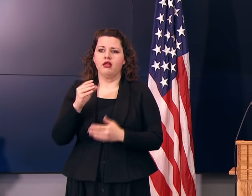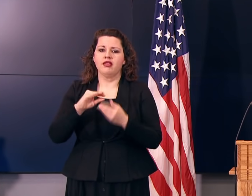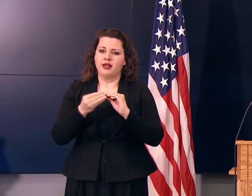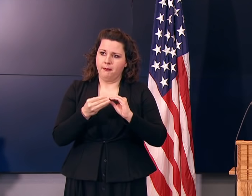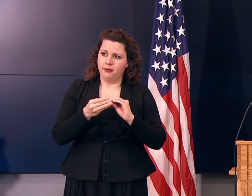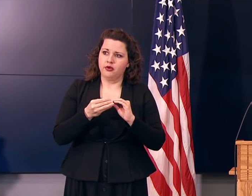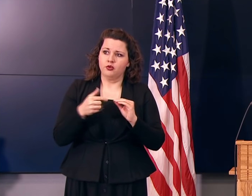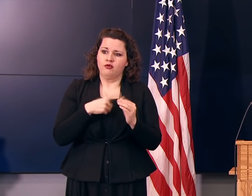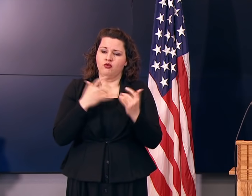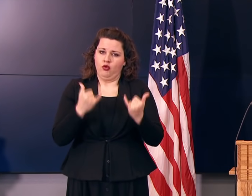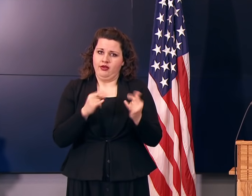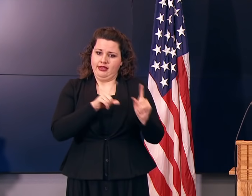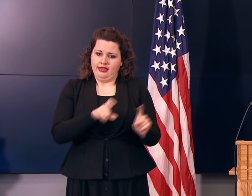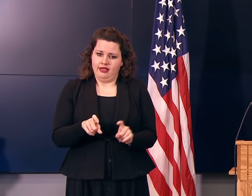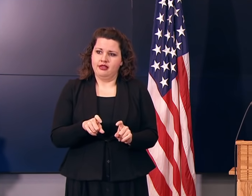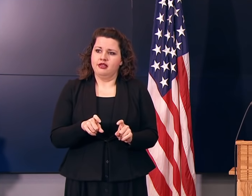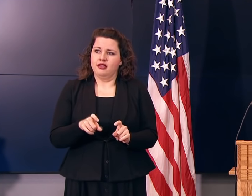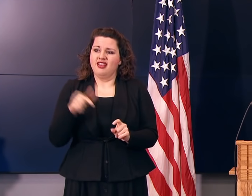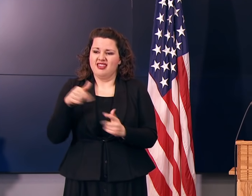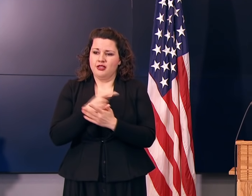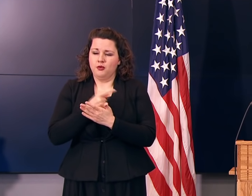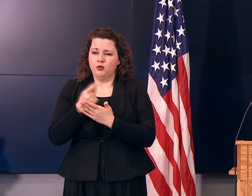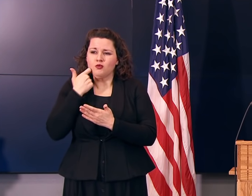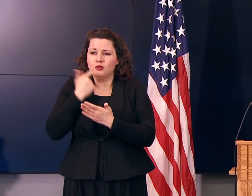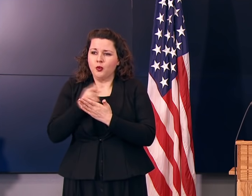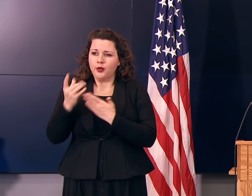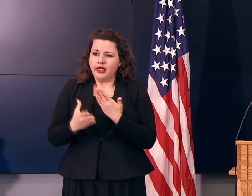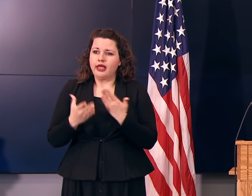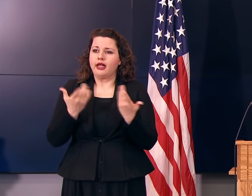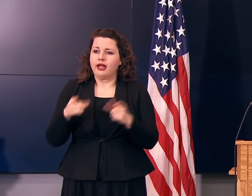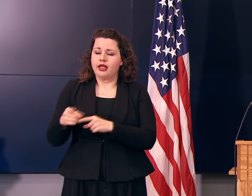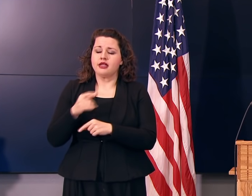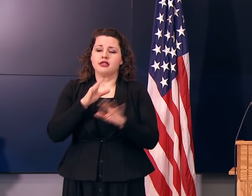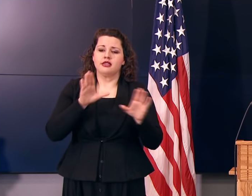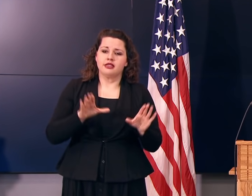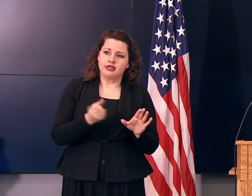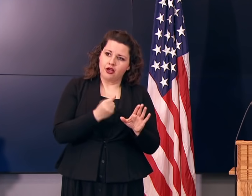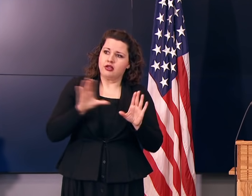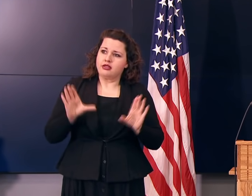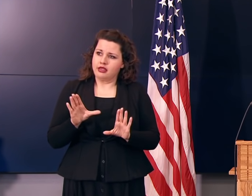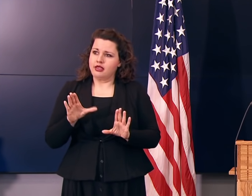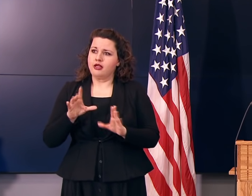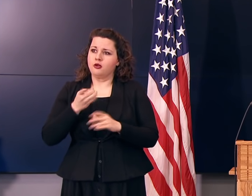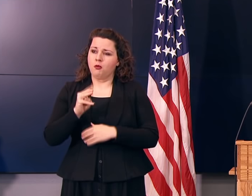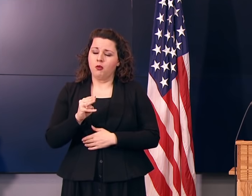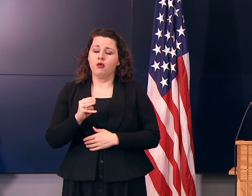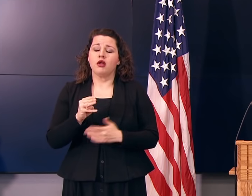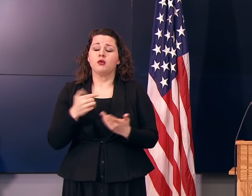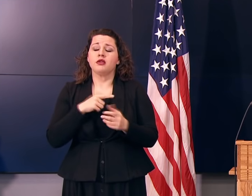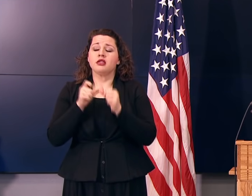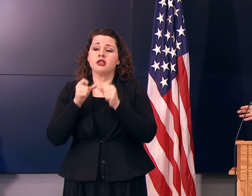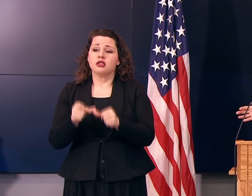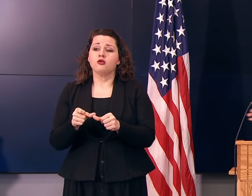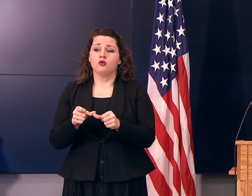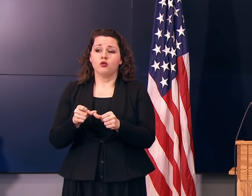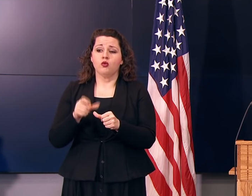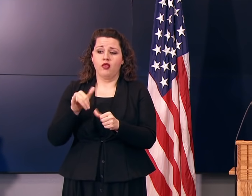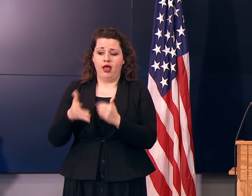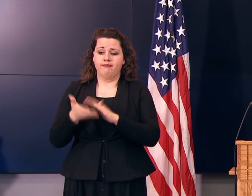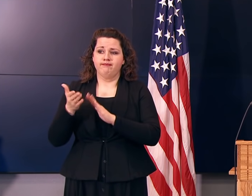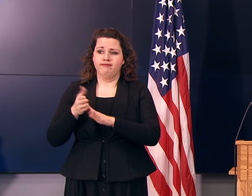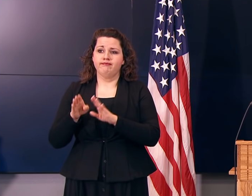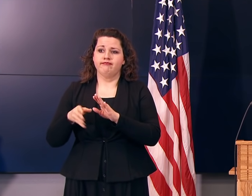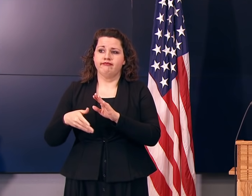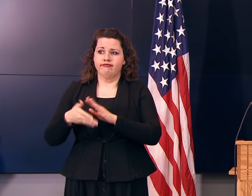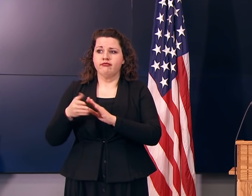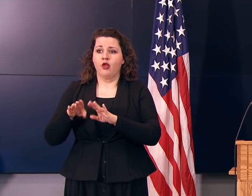where we've currently done the testing, what we did this weekend, Saturday and Sunday in Des Moines. We've continued to keep the operation open